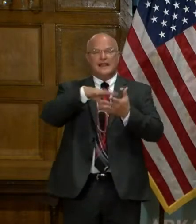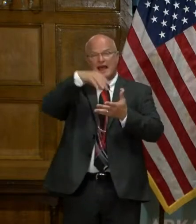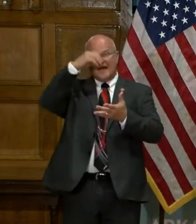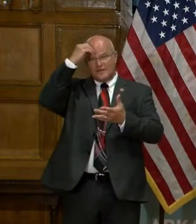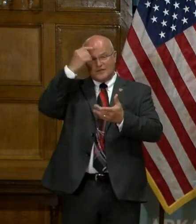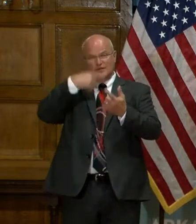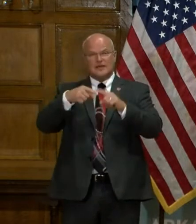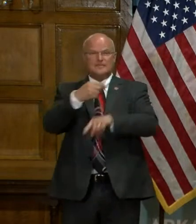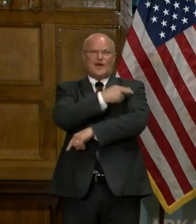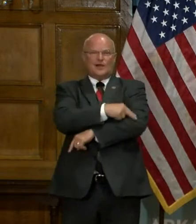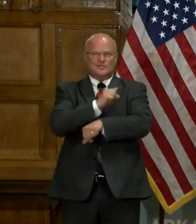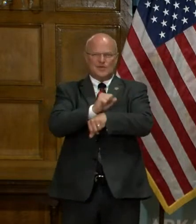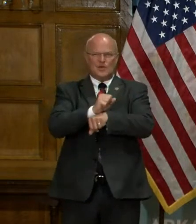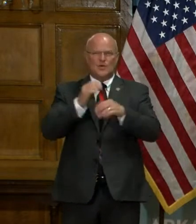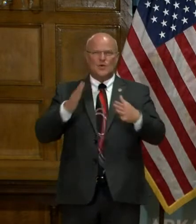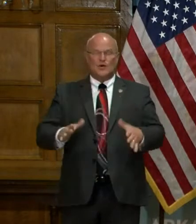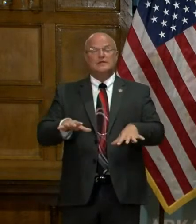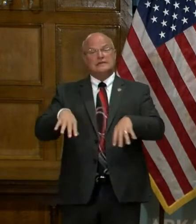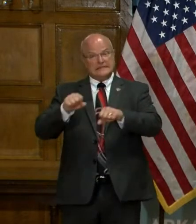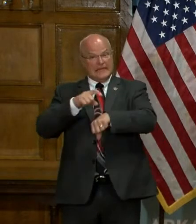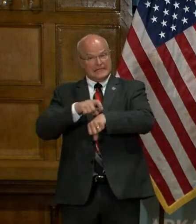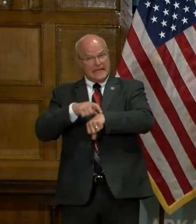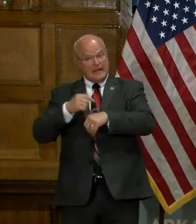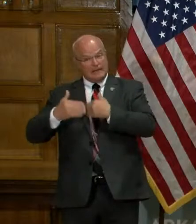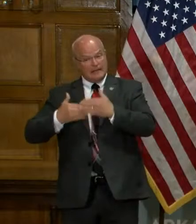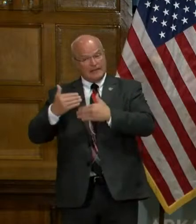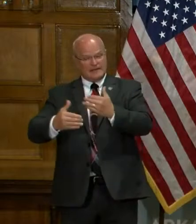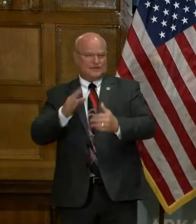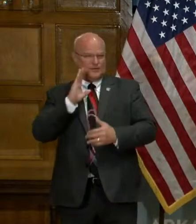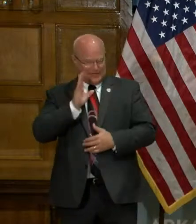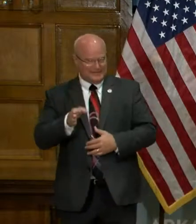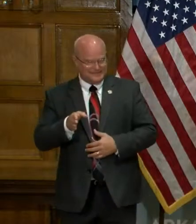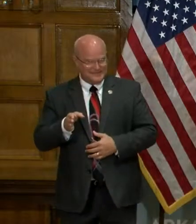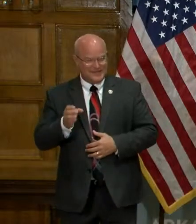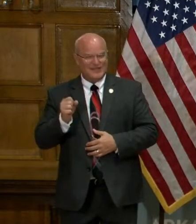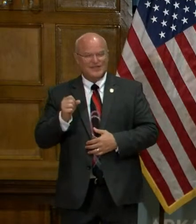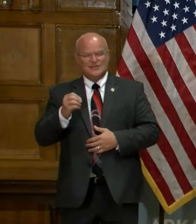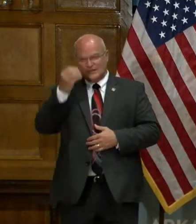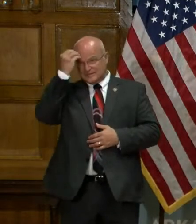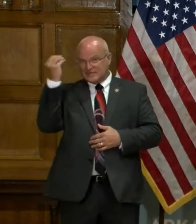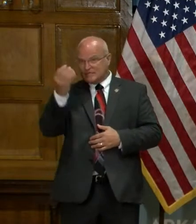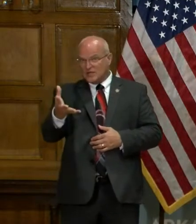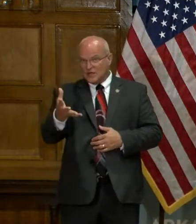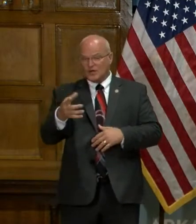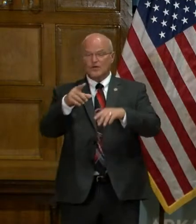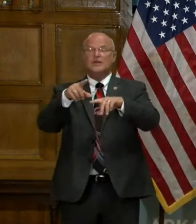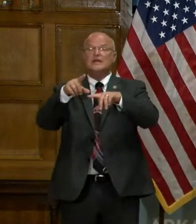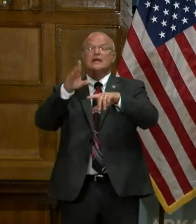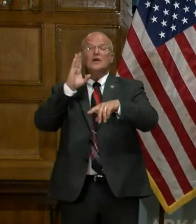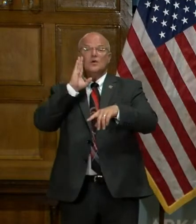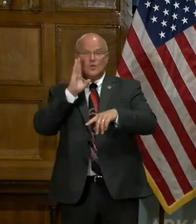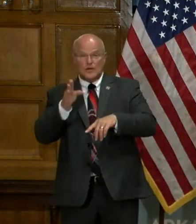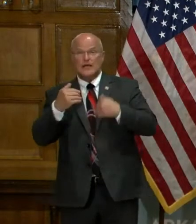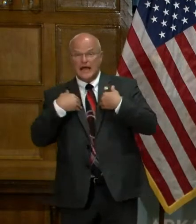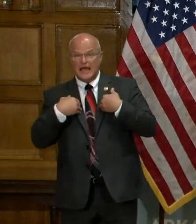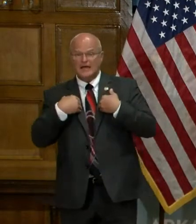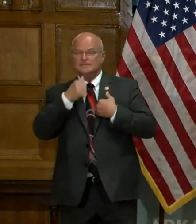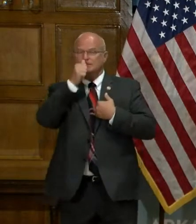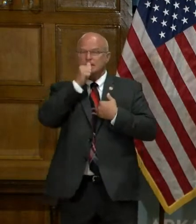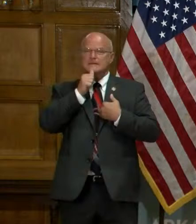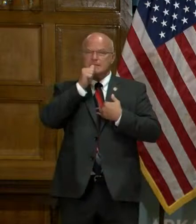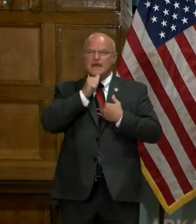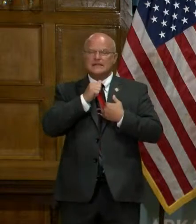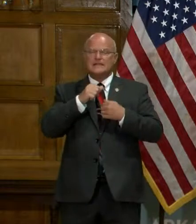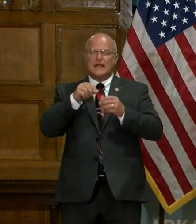when it came to our hospital workers that takes some time through that process. And so you can count on it, be patient, and we'll